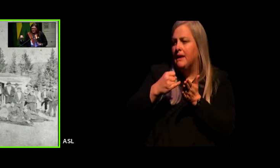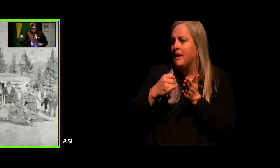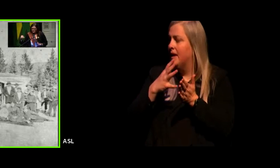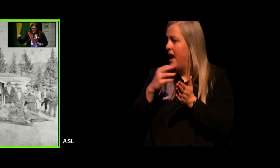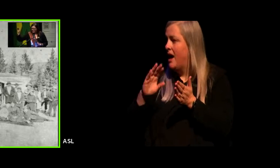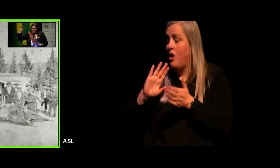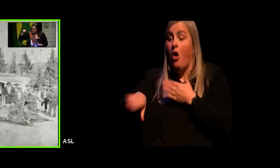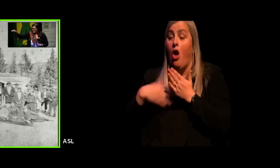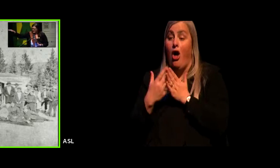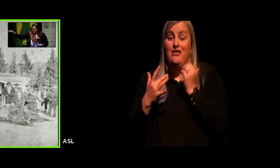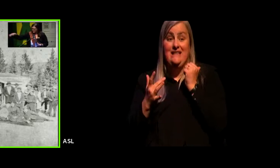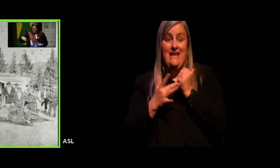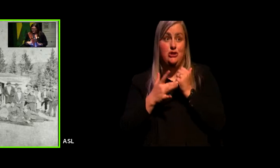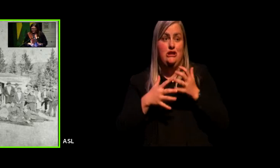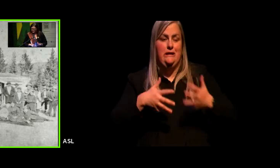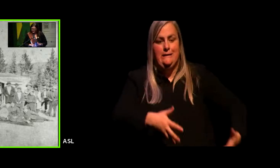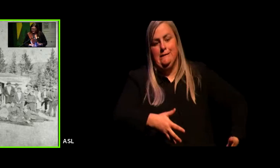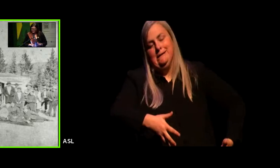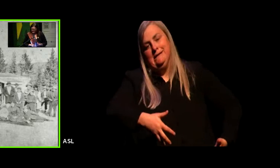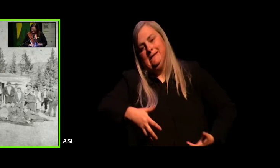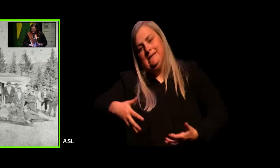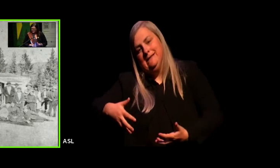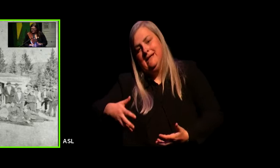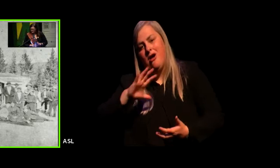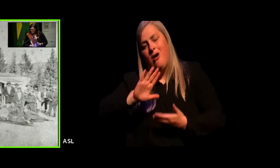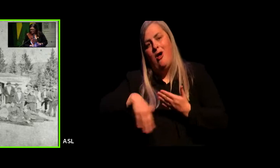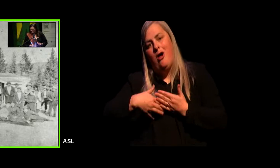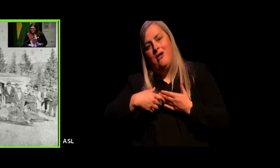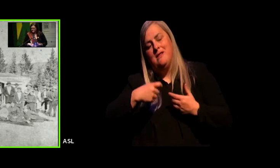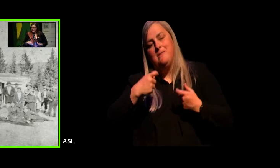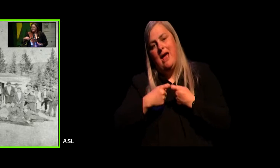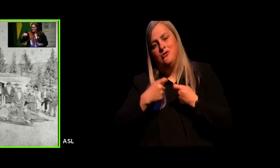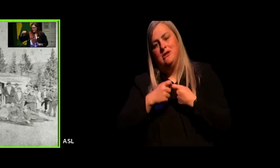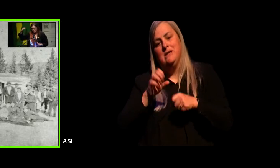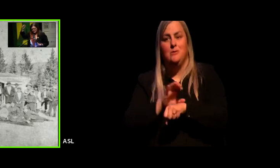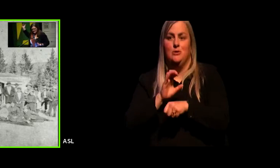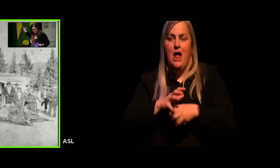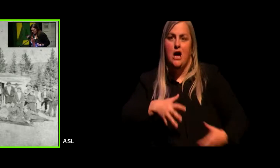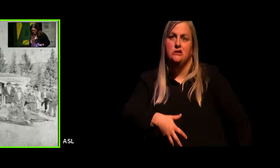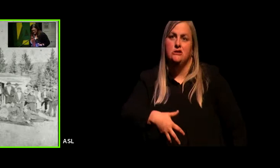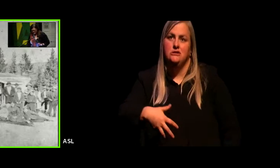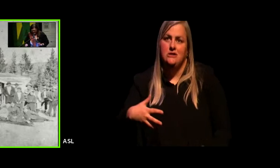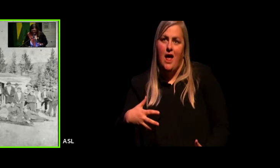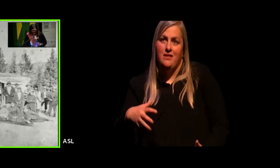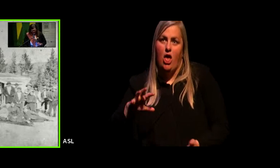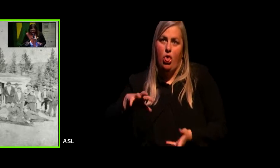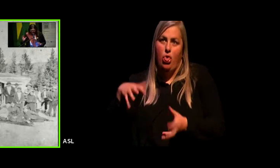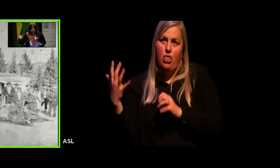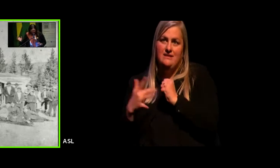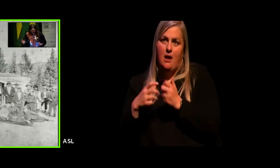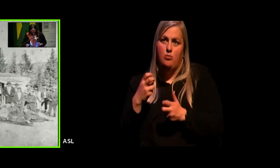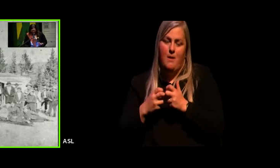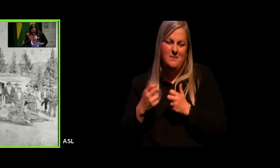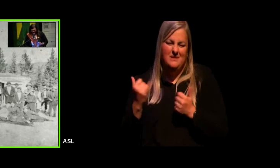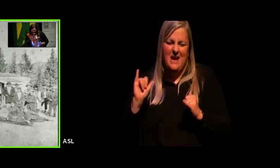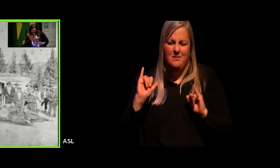tech, bring all the tech out to the field and all the batteries and all the computers, and then always have tech problems just like we saw tonight. It's